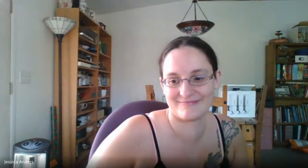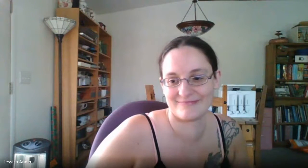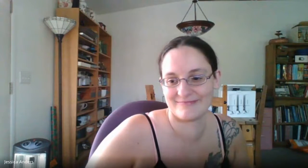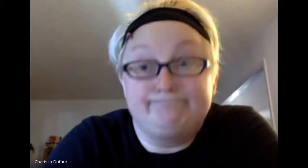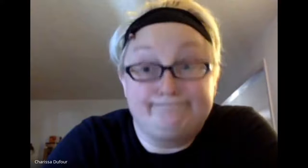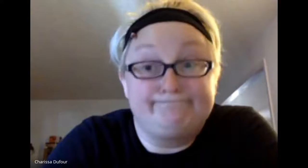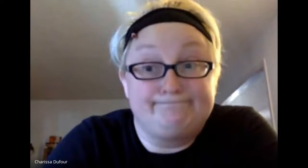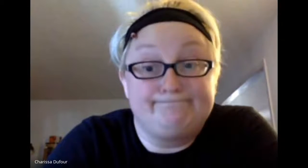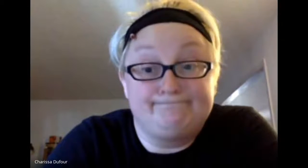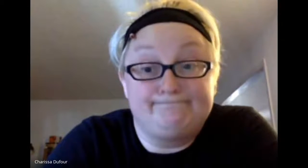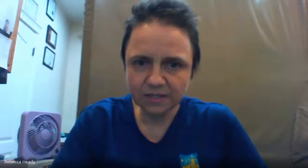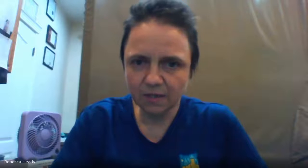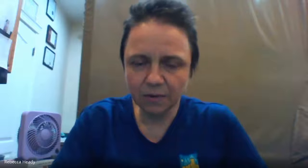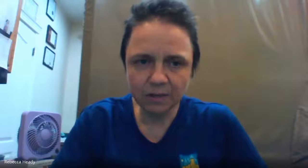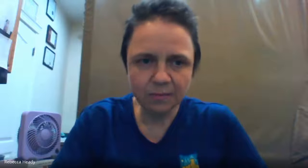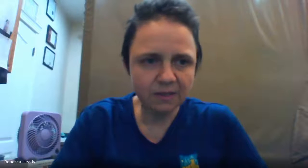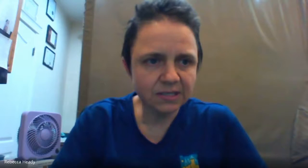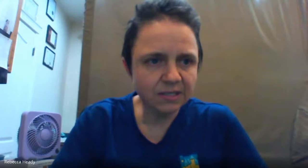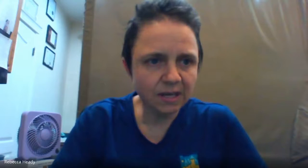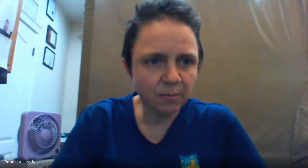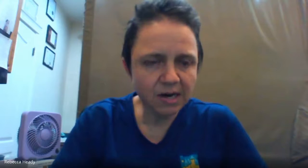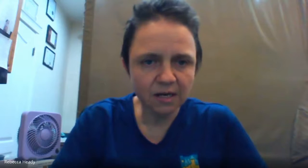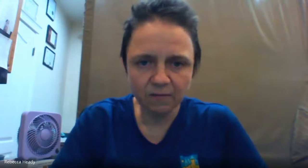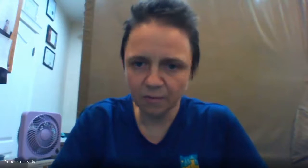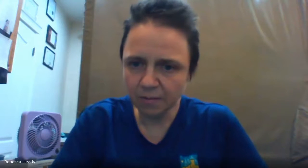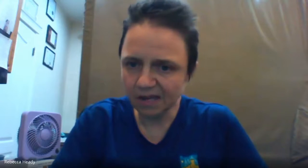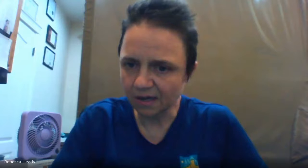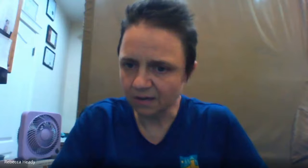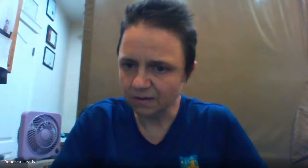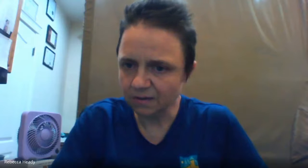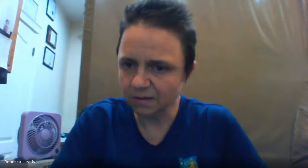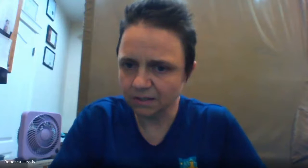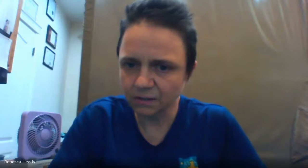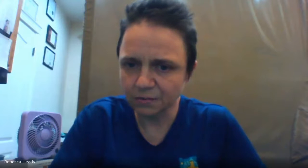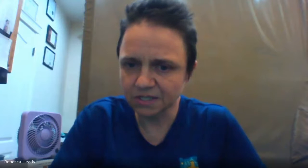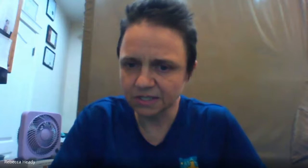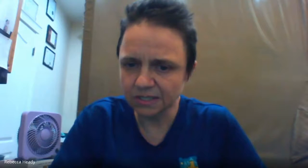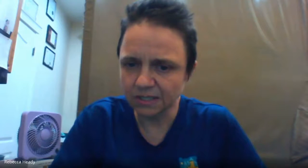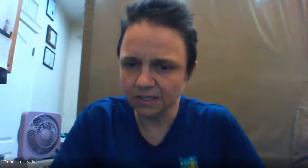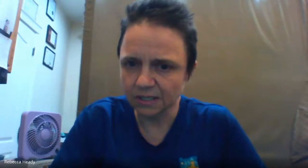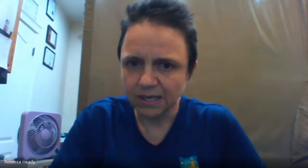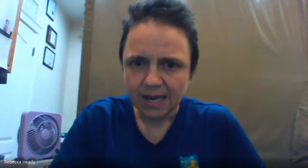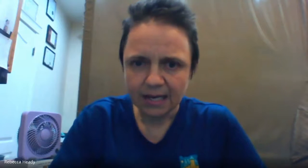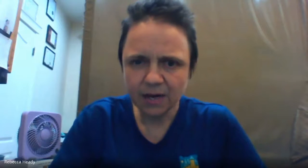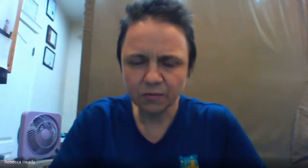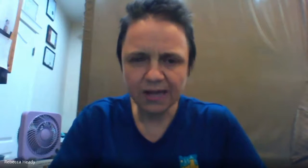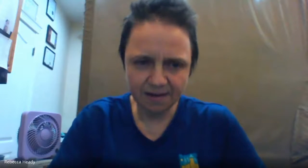I know we have one person that said they weren't going to be here today, but I didn't hear from anybody else. So we'll just see. And I don't really have